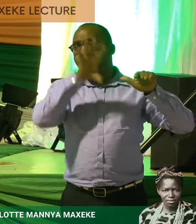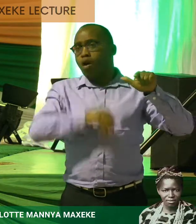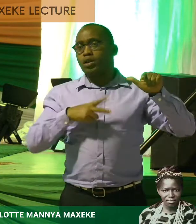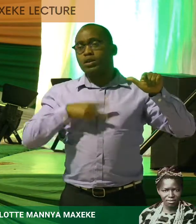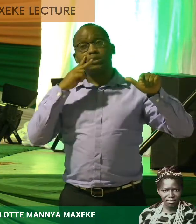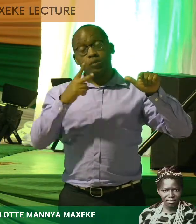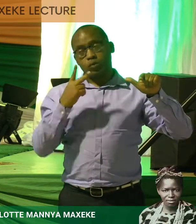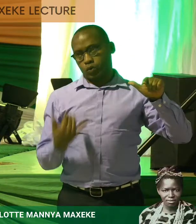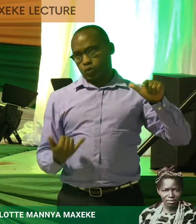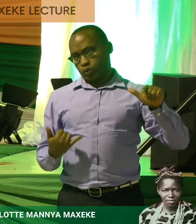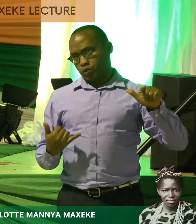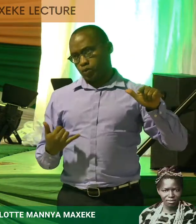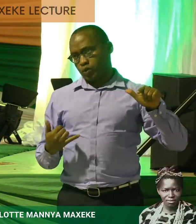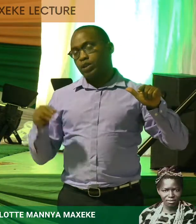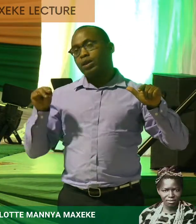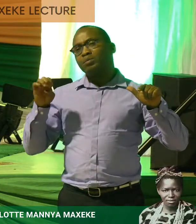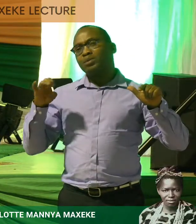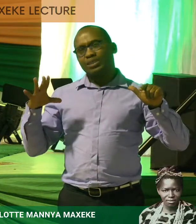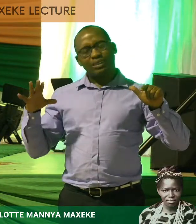londo usizobele